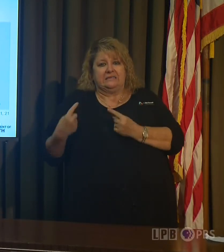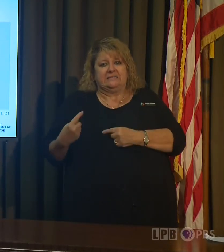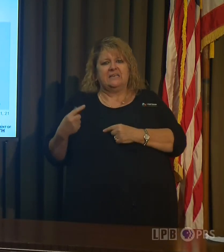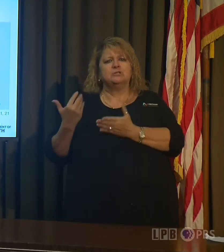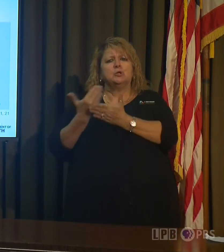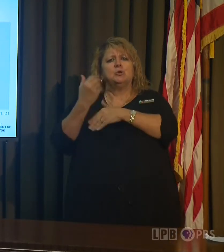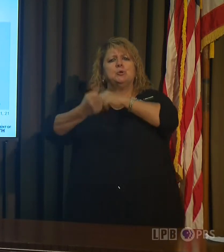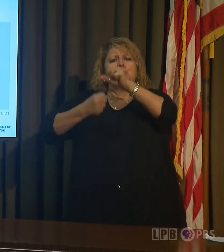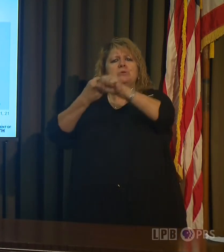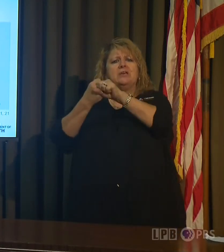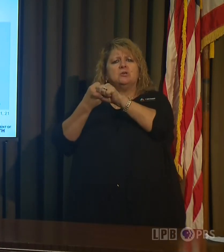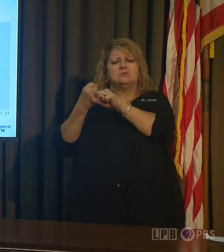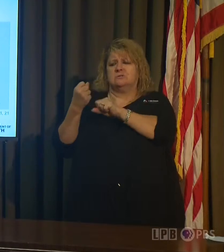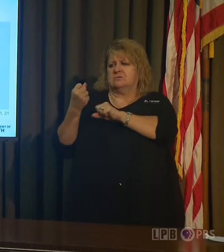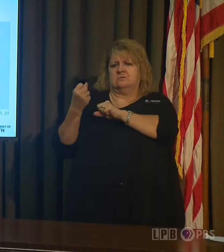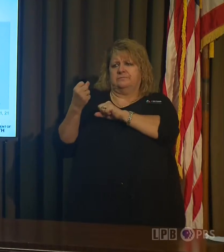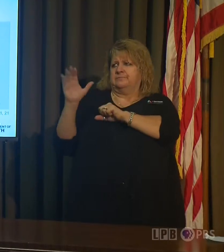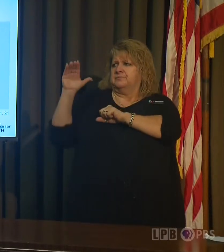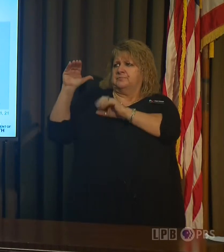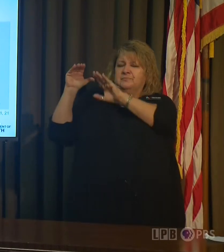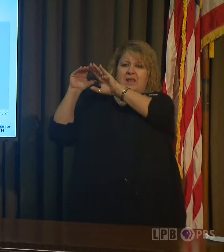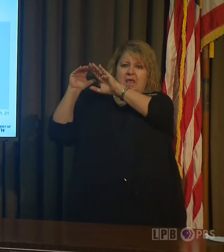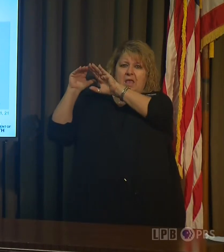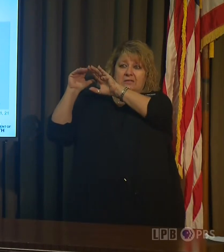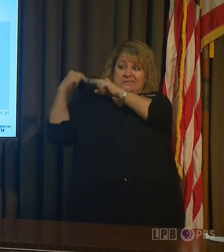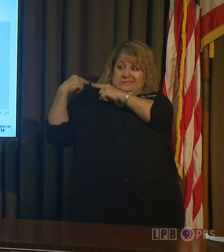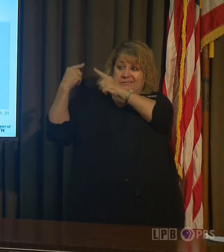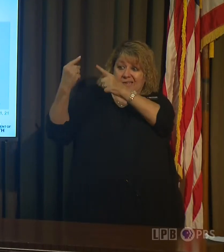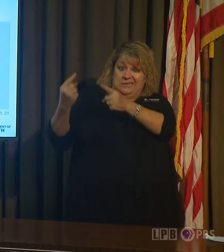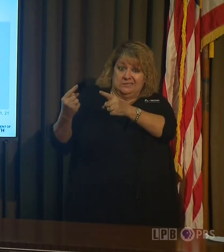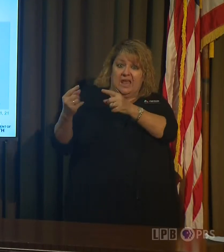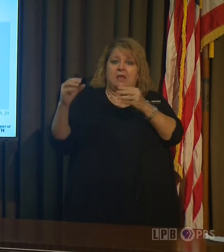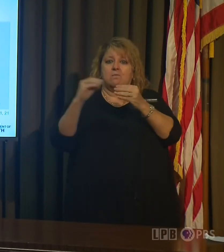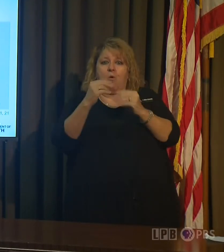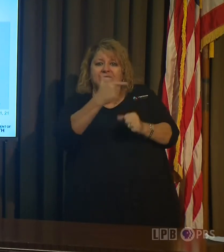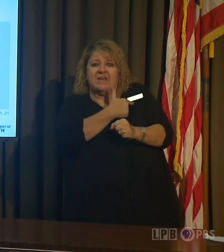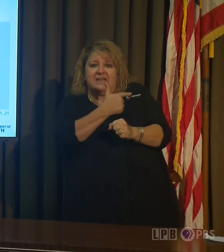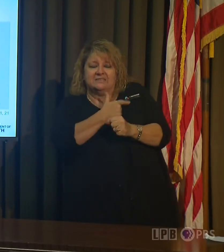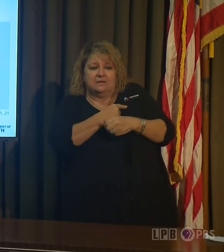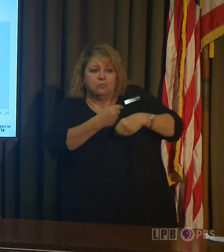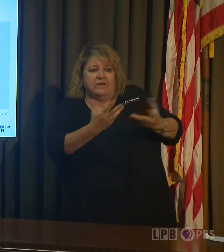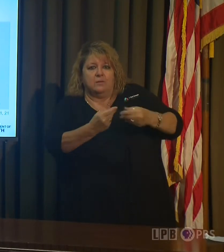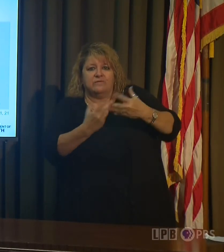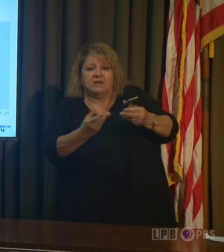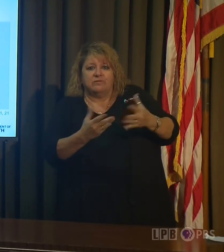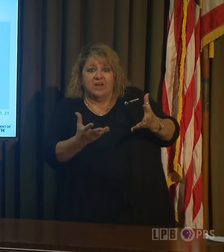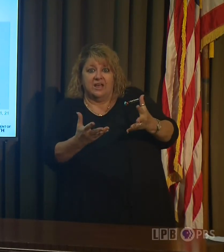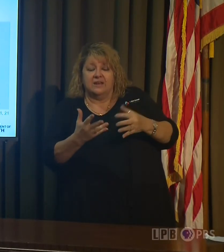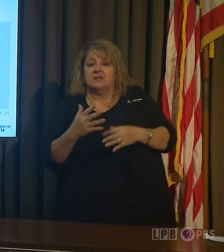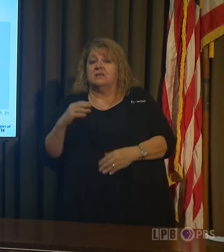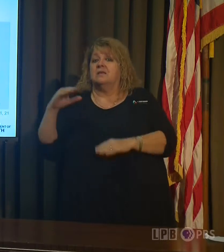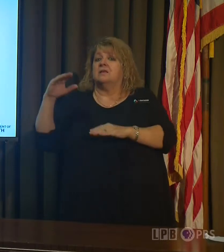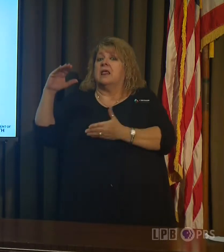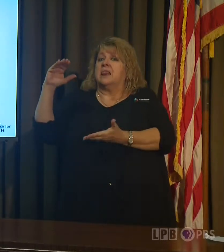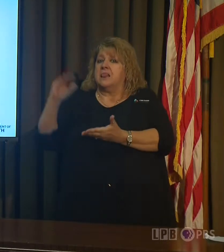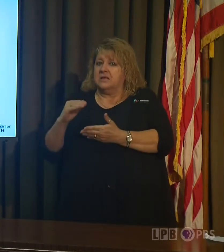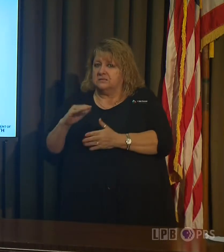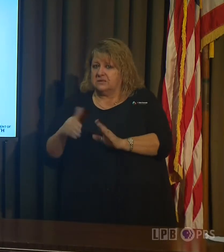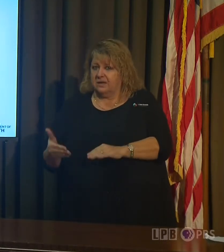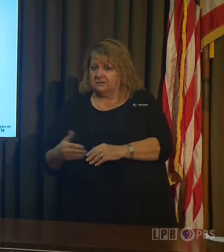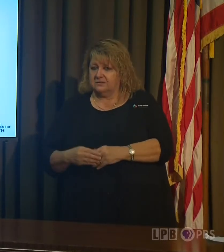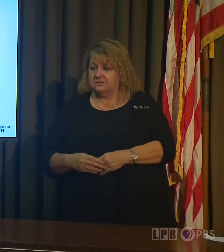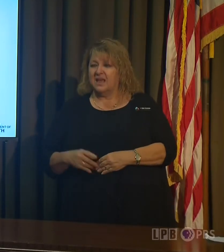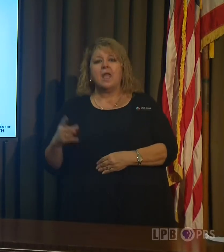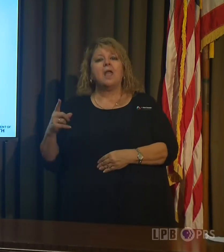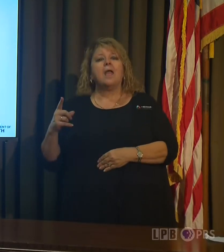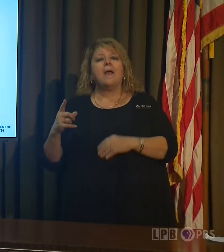New Year's and since we've been able to ramp up the vaccination campaign. It's most pronounced in elderly individuals. Next slide, please. And